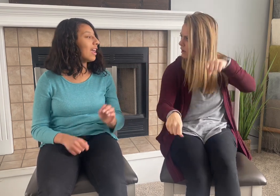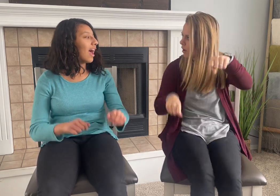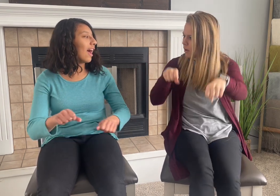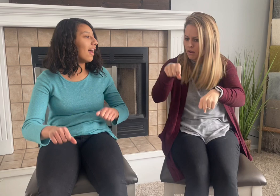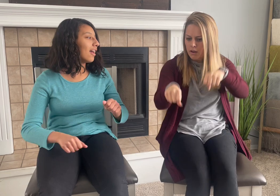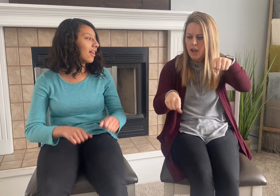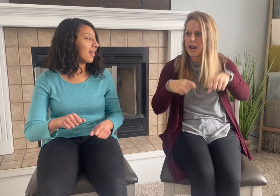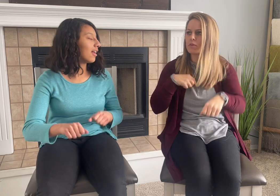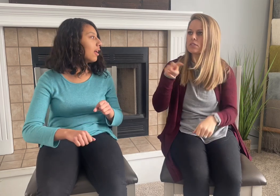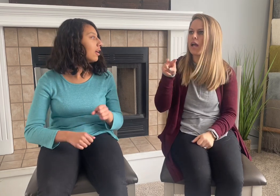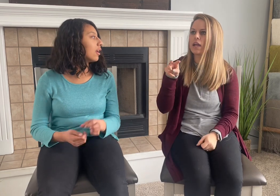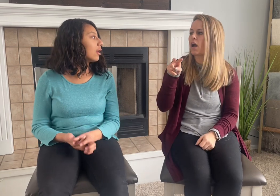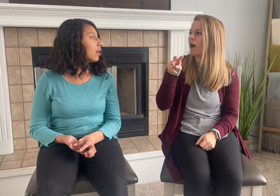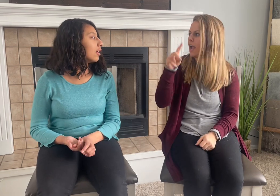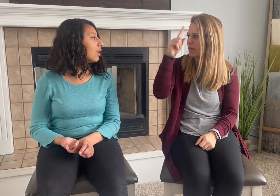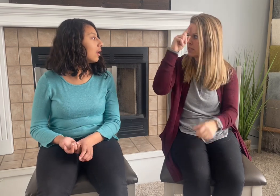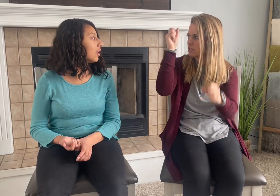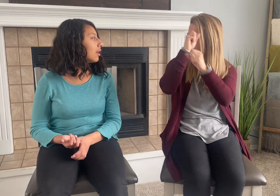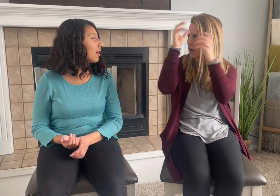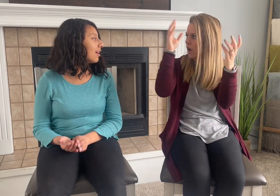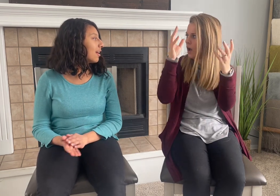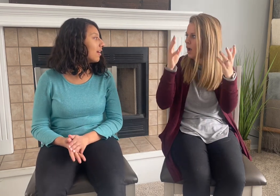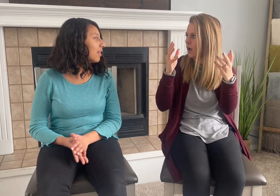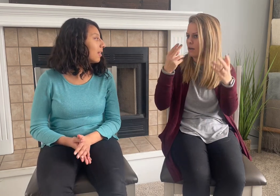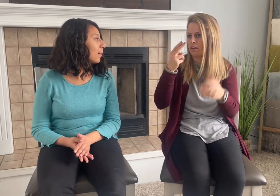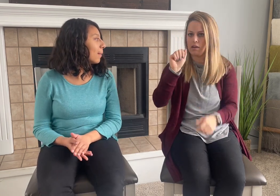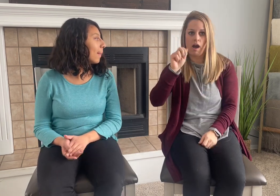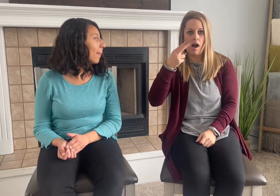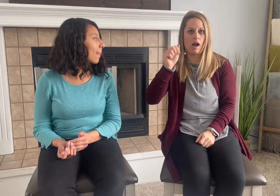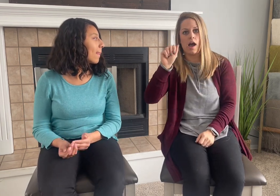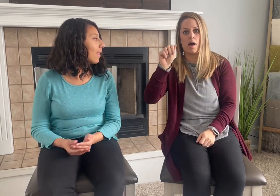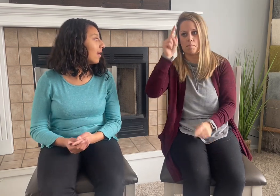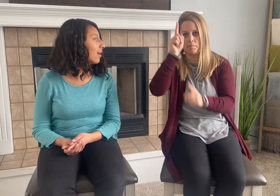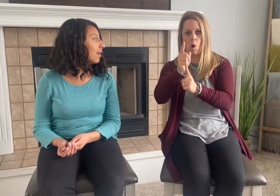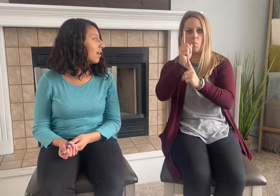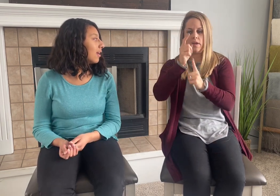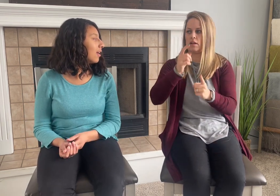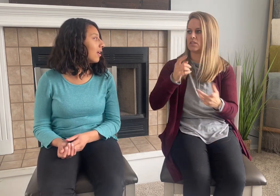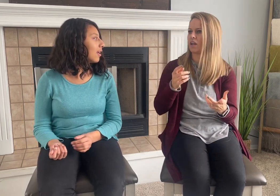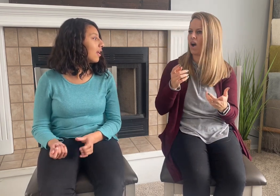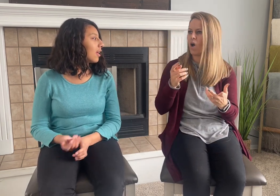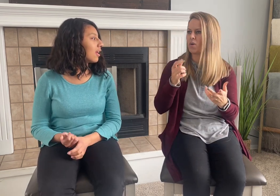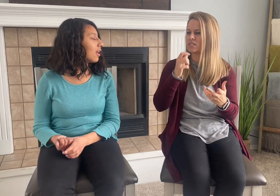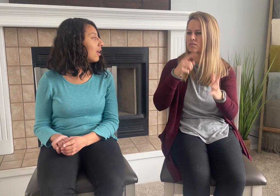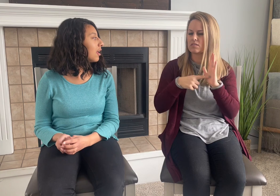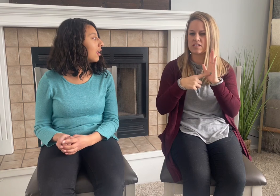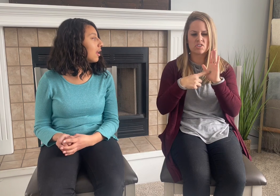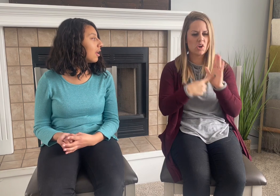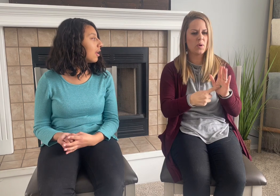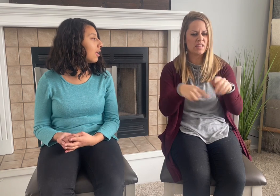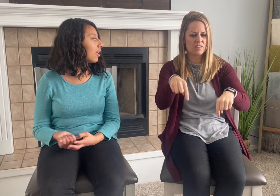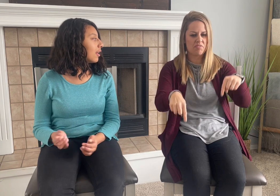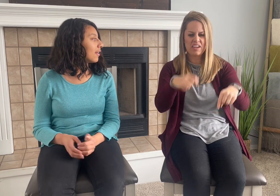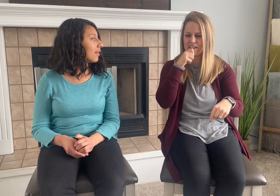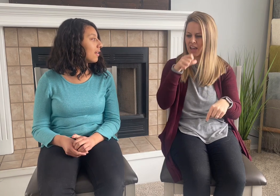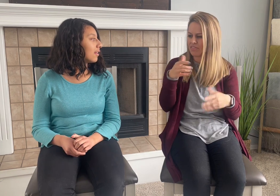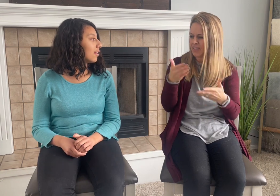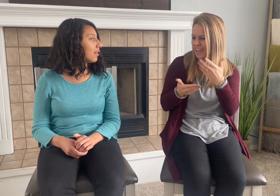Yeah. And I was like, I had this like, aha, aha moment. I was like, oh, it's, it's showing the feet, not the